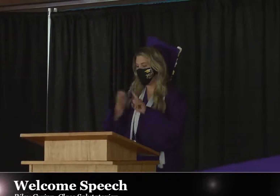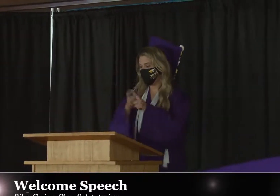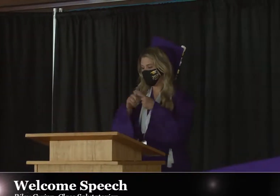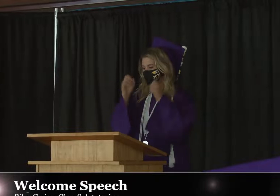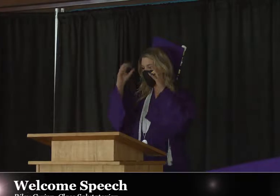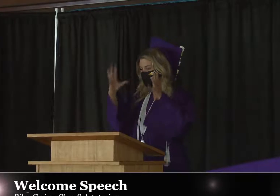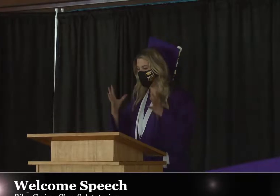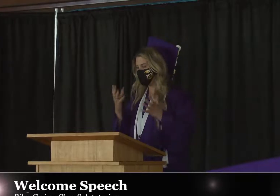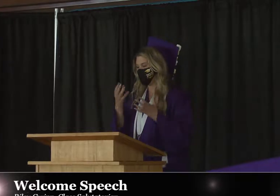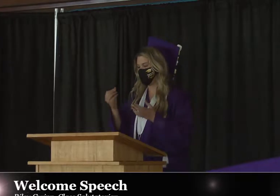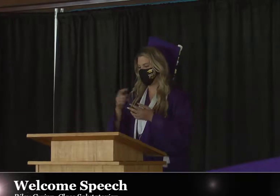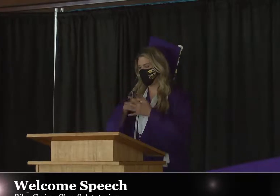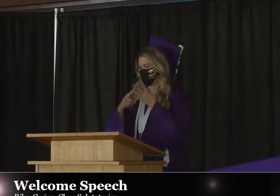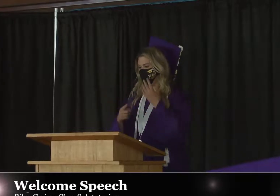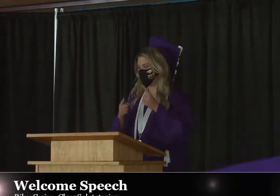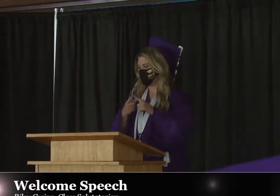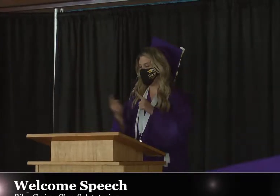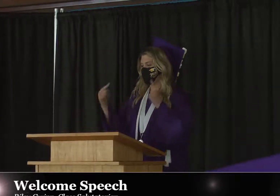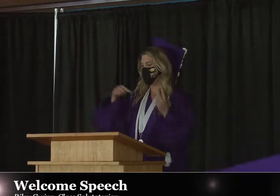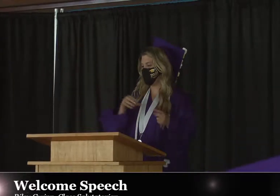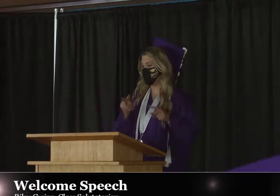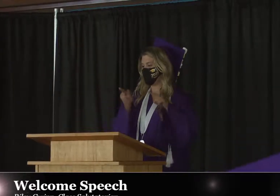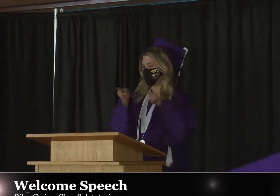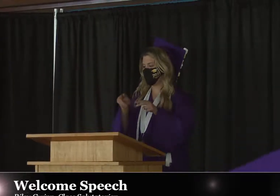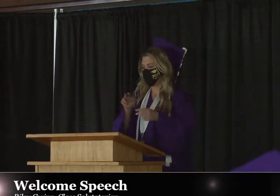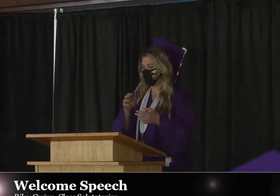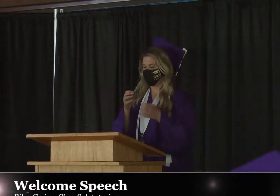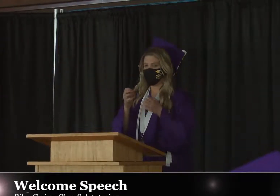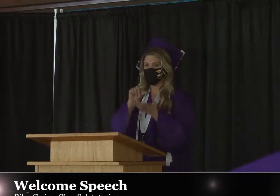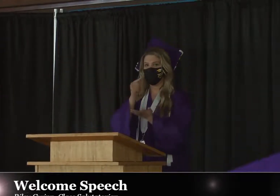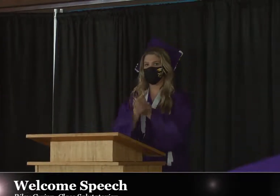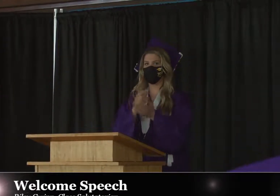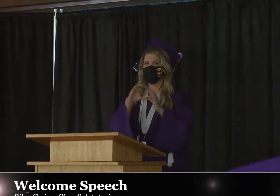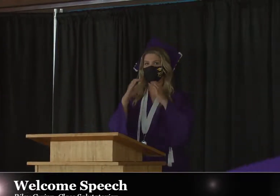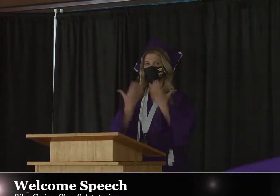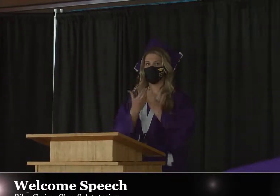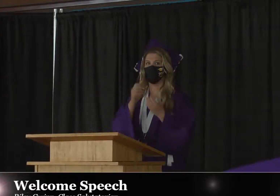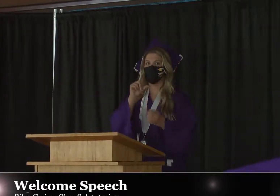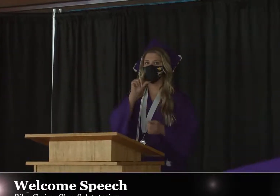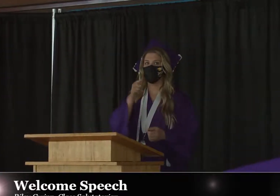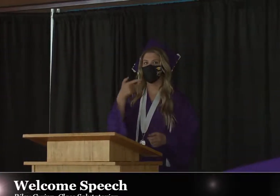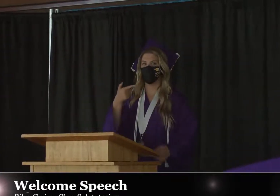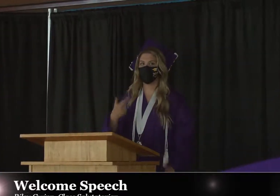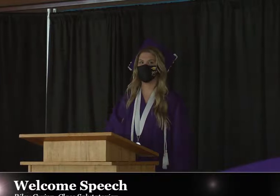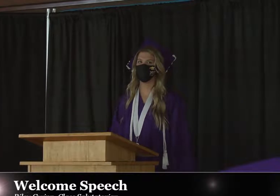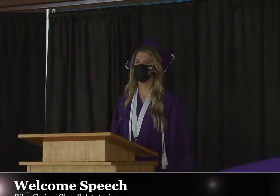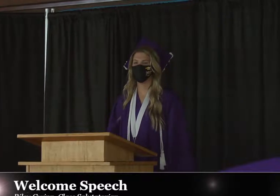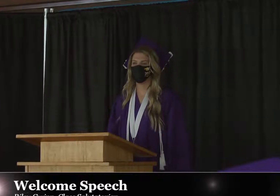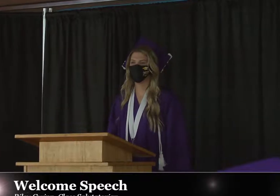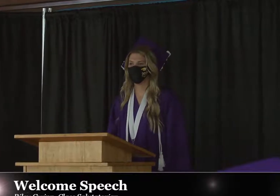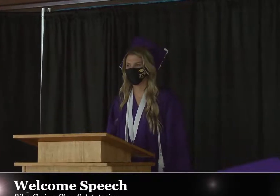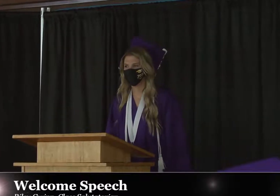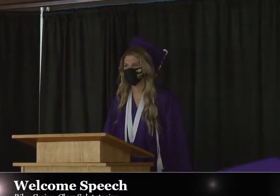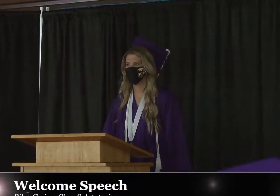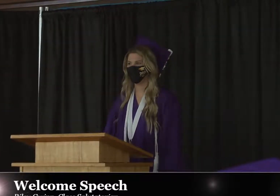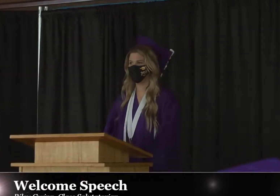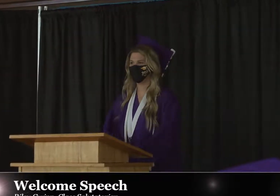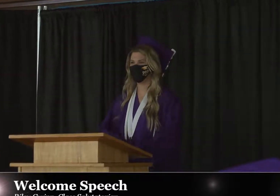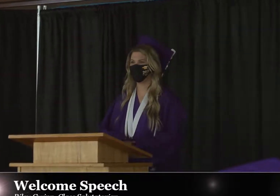I want to thank all the parents, friends, and loved ones for coming and to our graduation, to the 2021